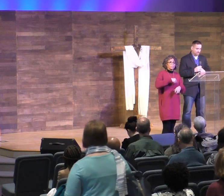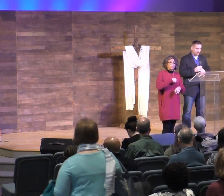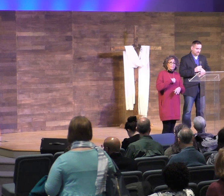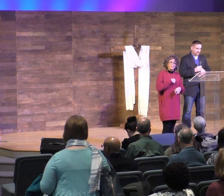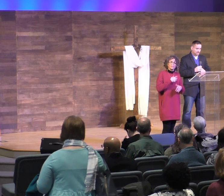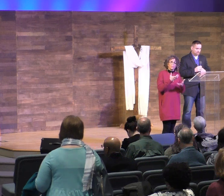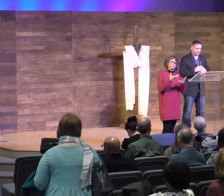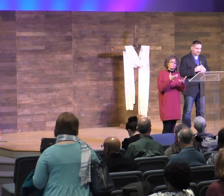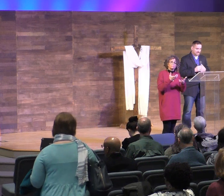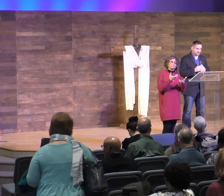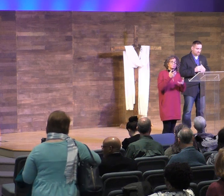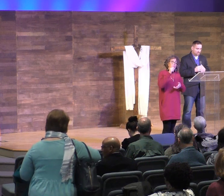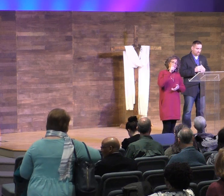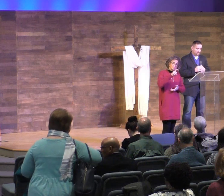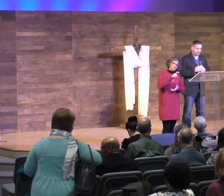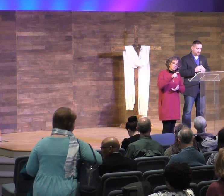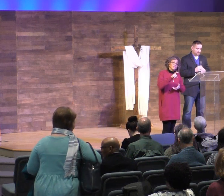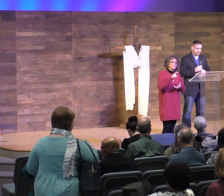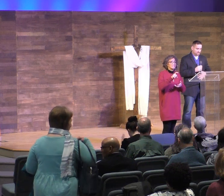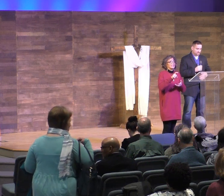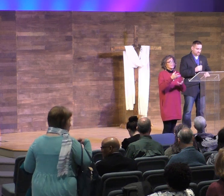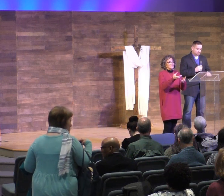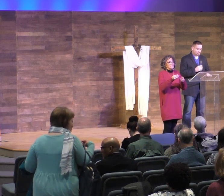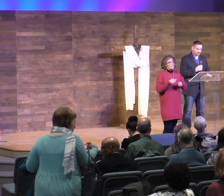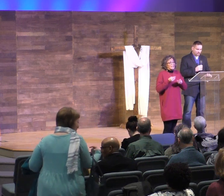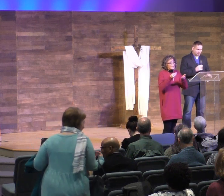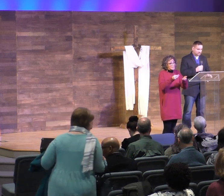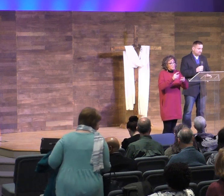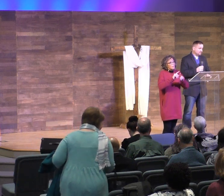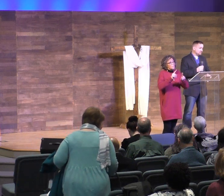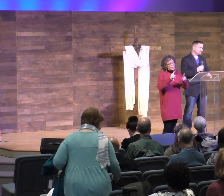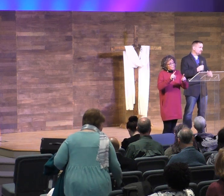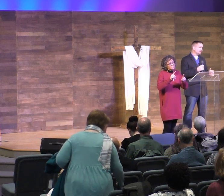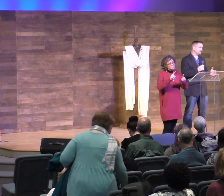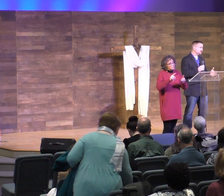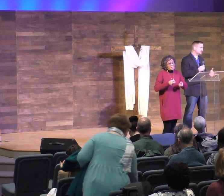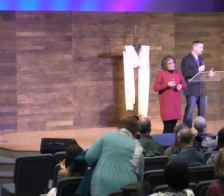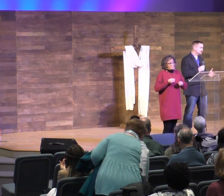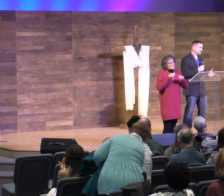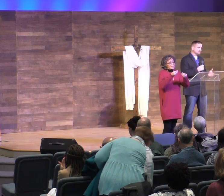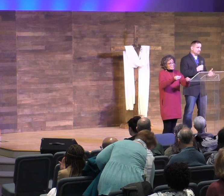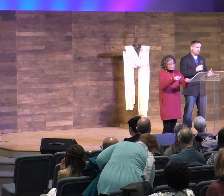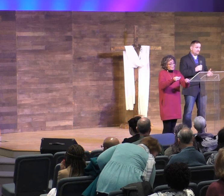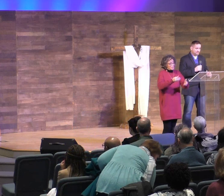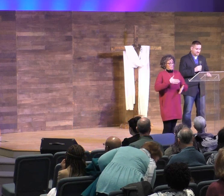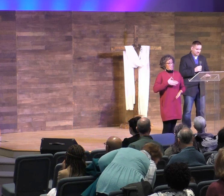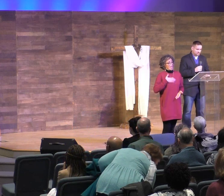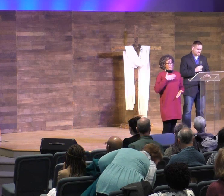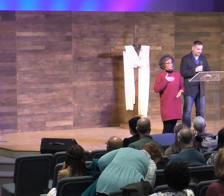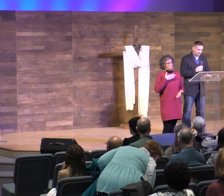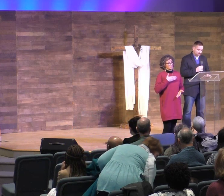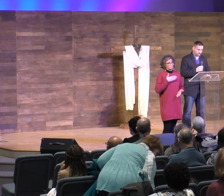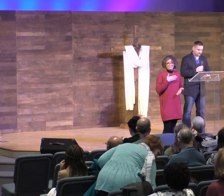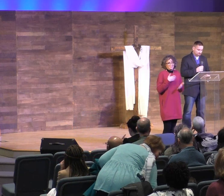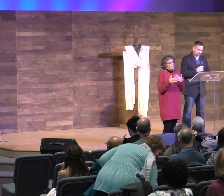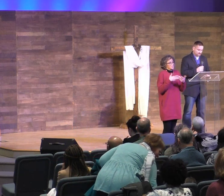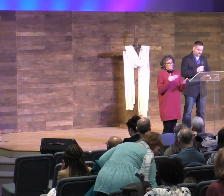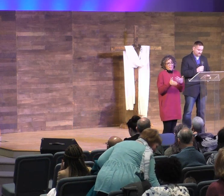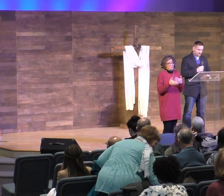important. It's what's in your heart, regardless of whether you give 50 cents or